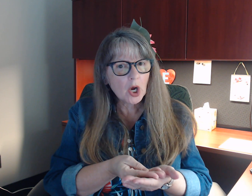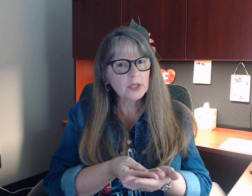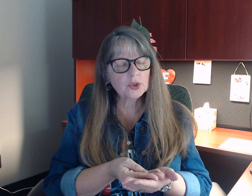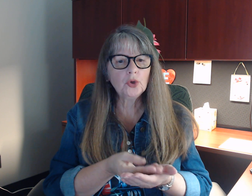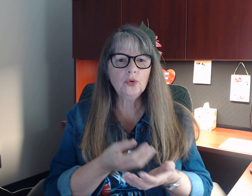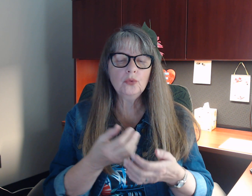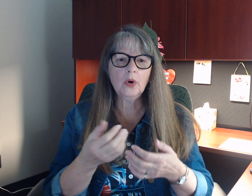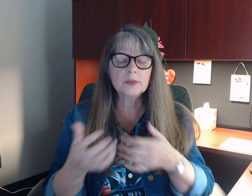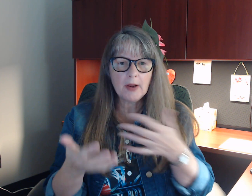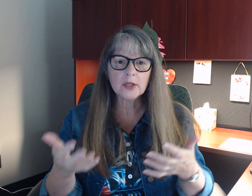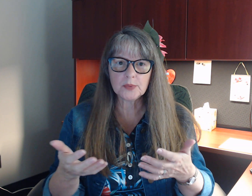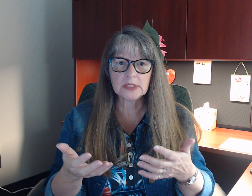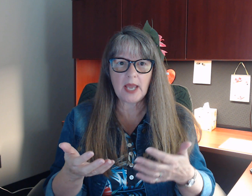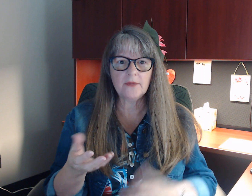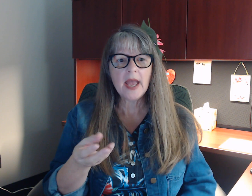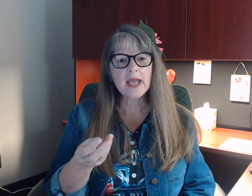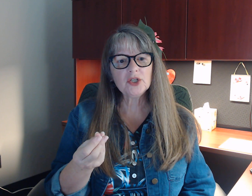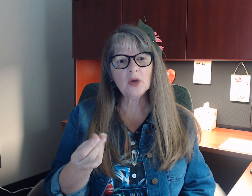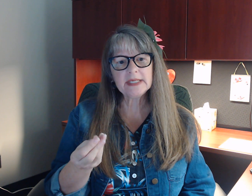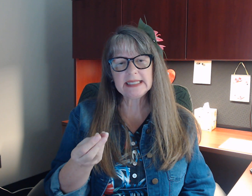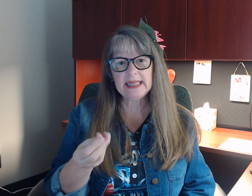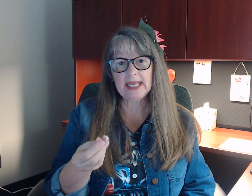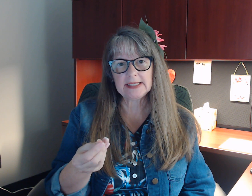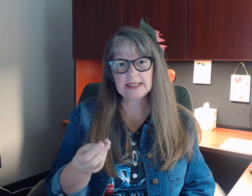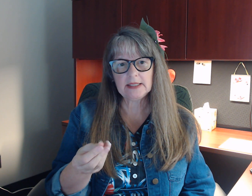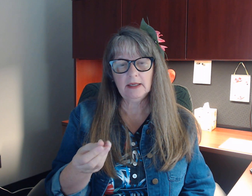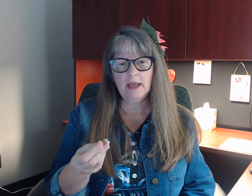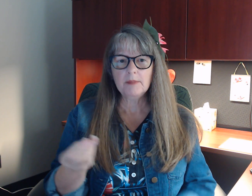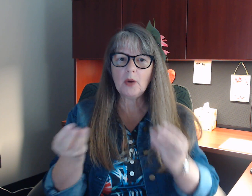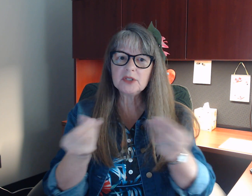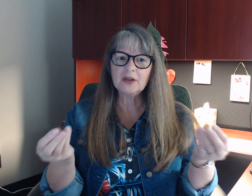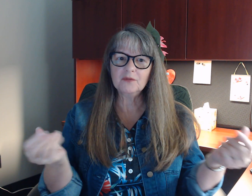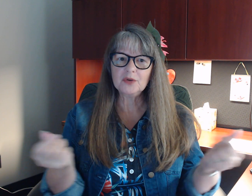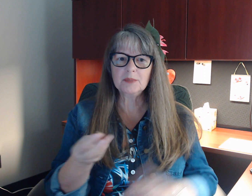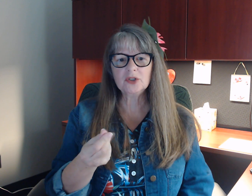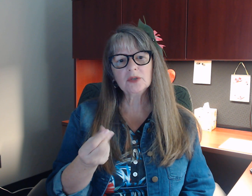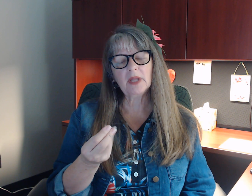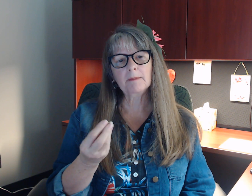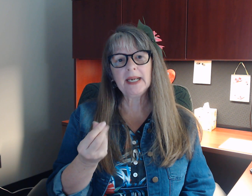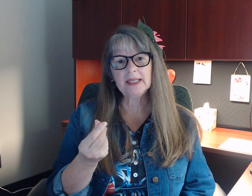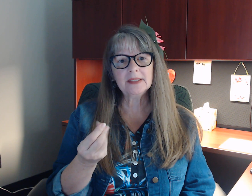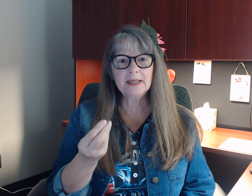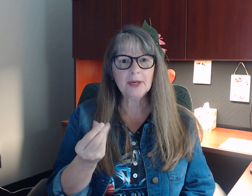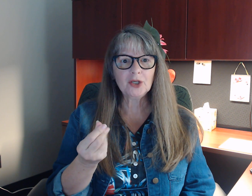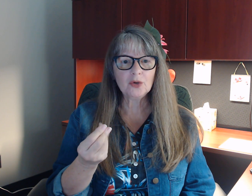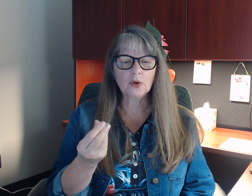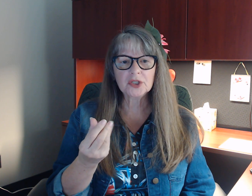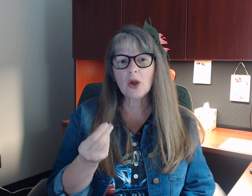boss whose parents was deaf and she always did this. But I always get it confused, but she like money, and any money need, or she